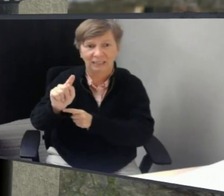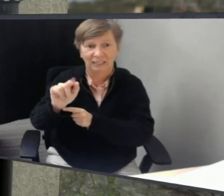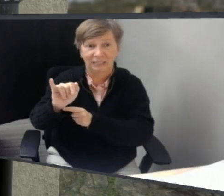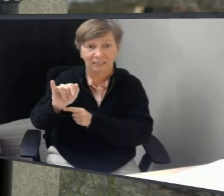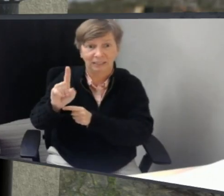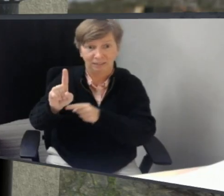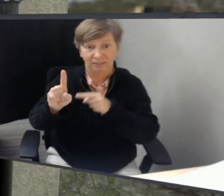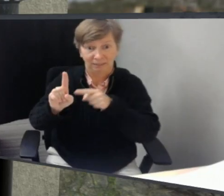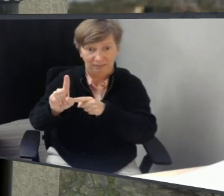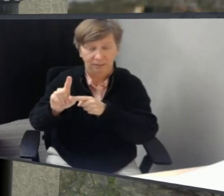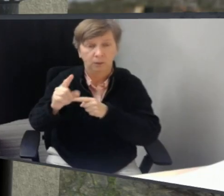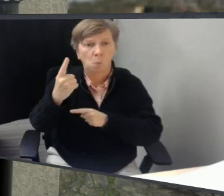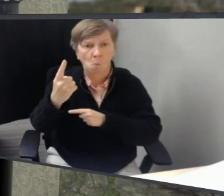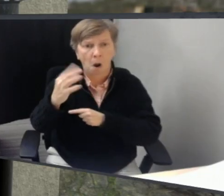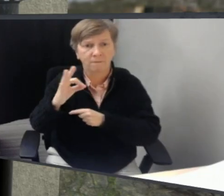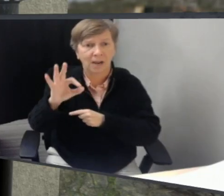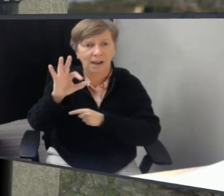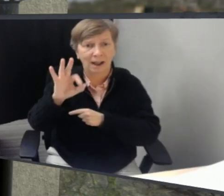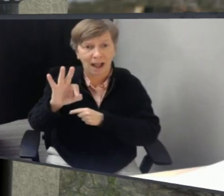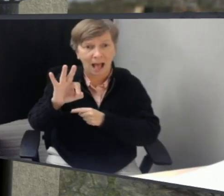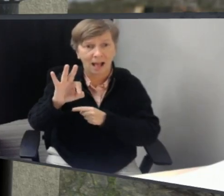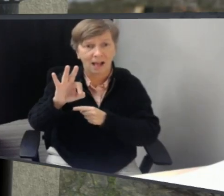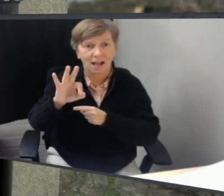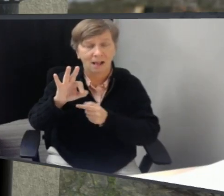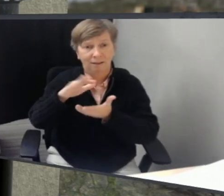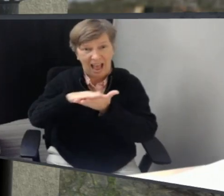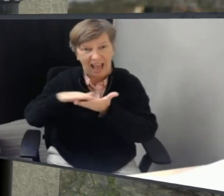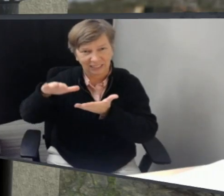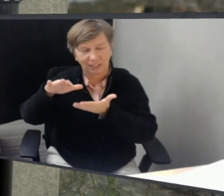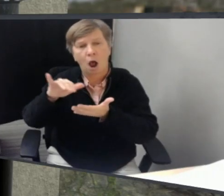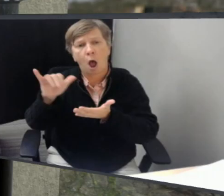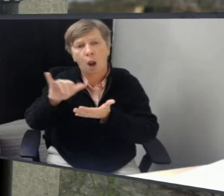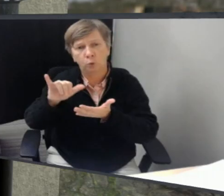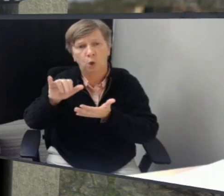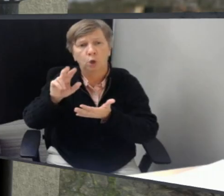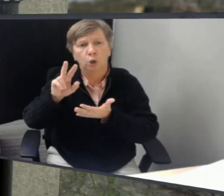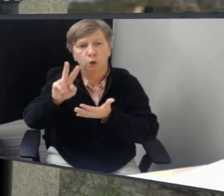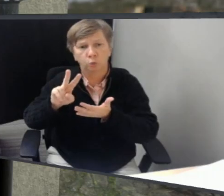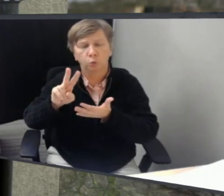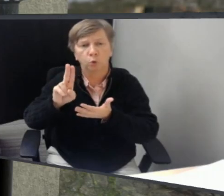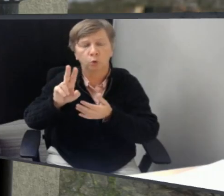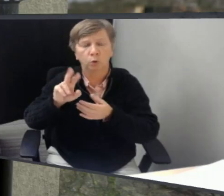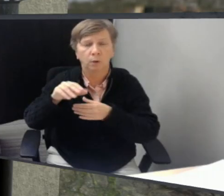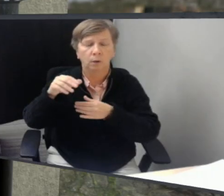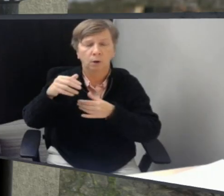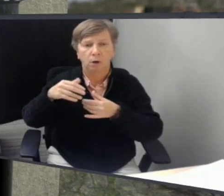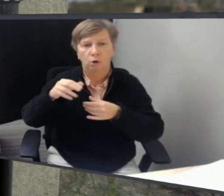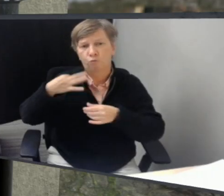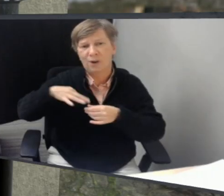National Technical Institute for the Deaf, NTID, which is one of 9 colleges,